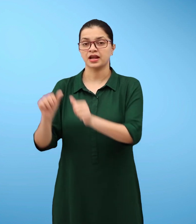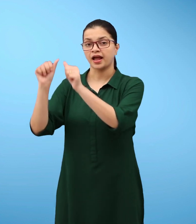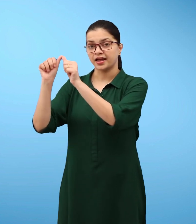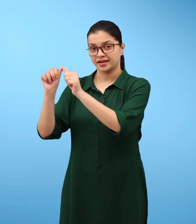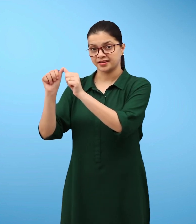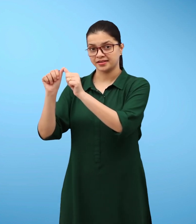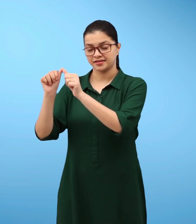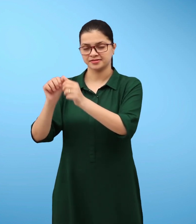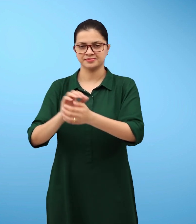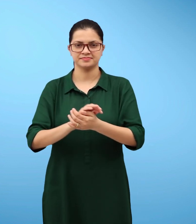A.